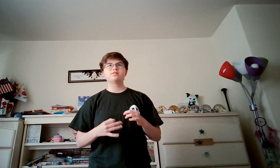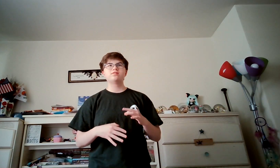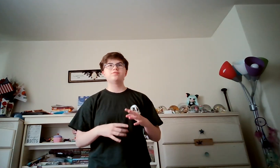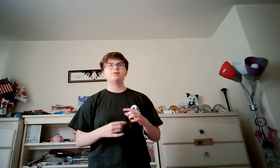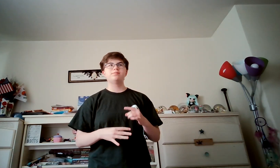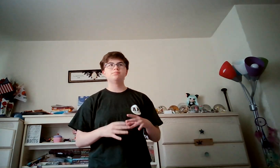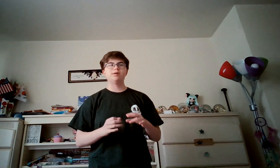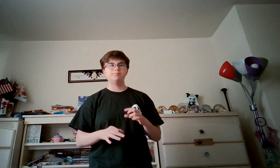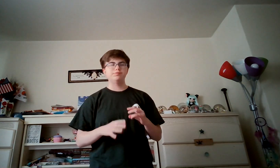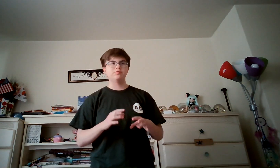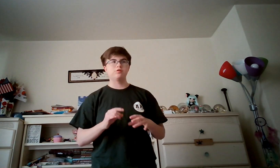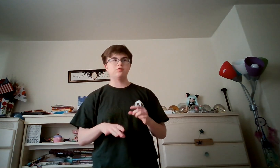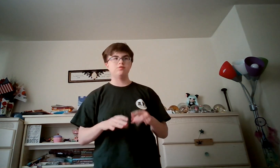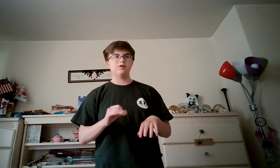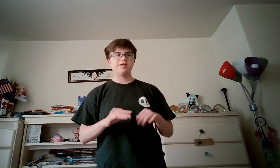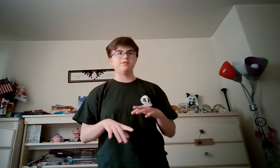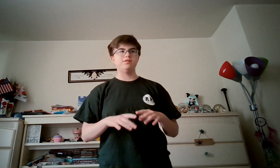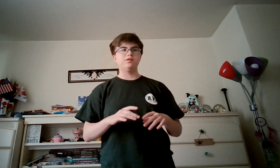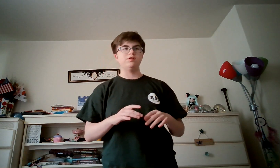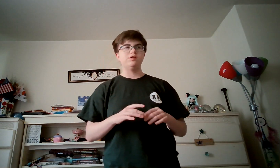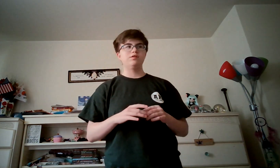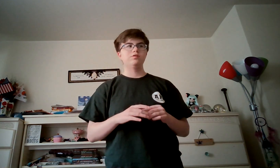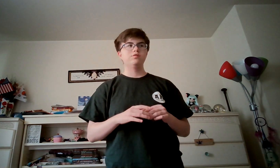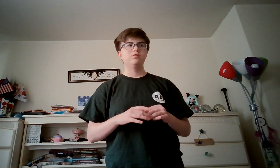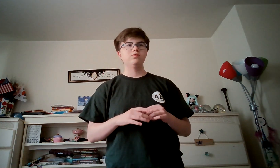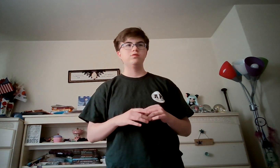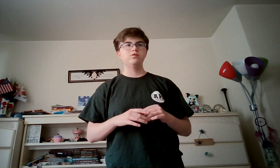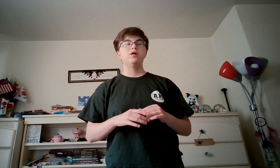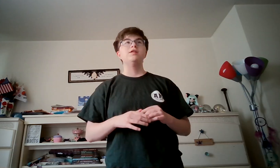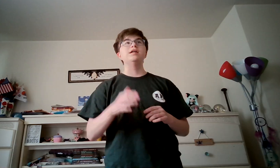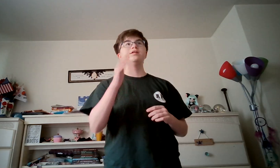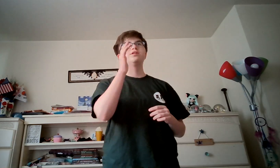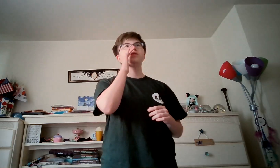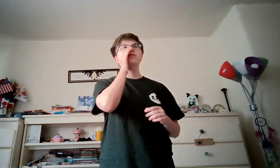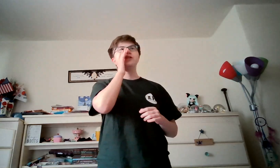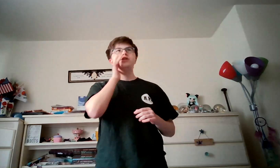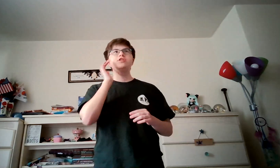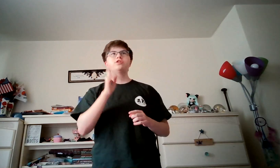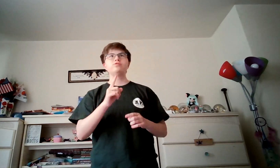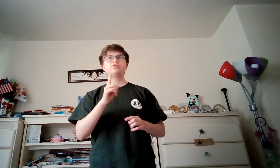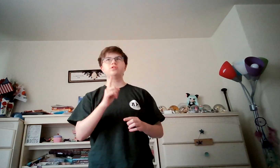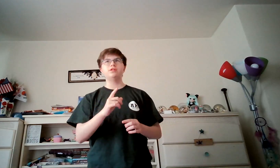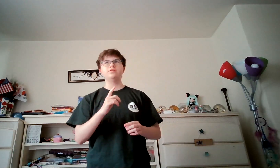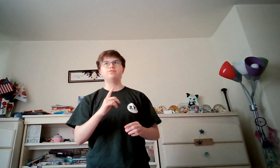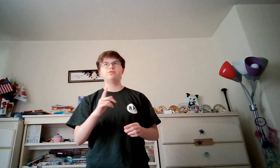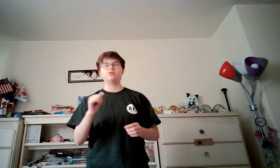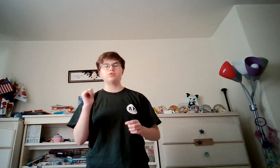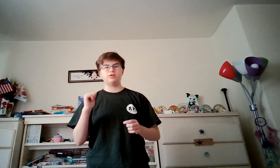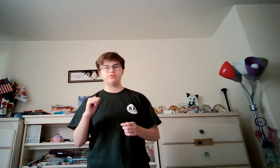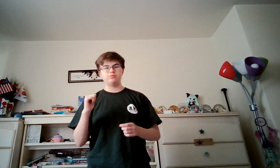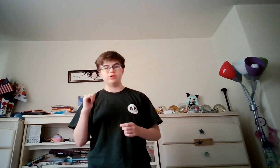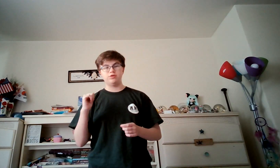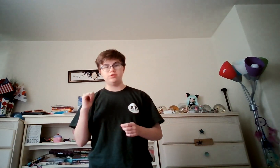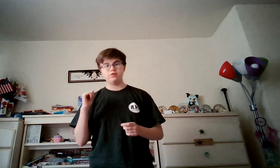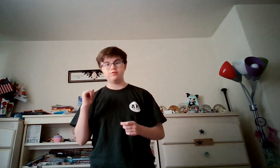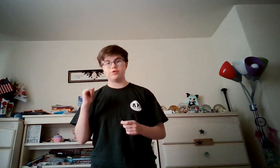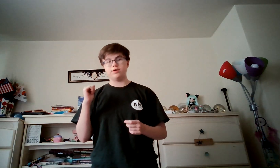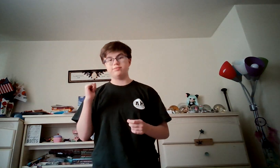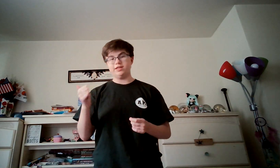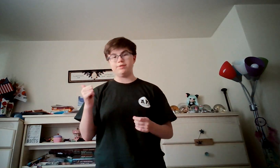if I remember correctly, yeah, because she used to live across the road from Nana Paps,